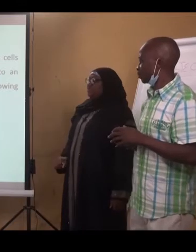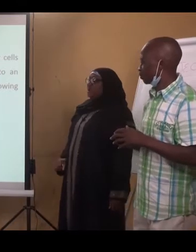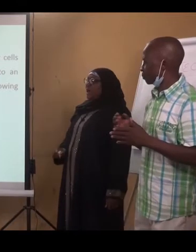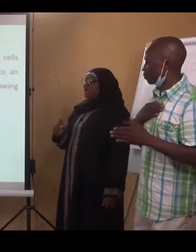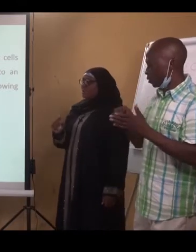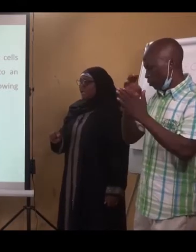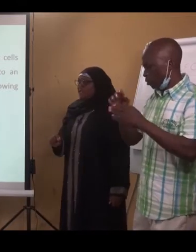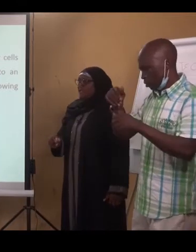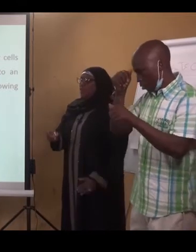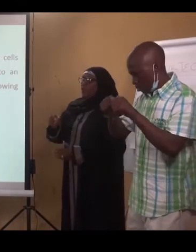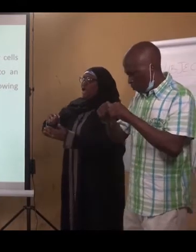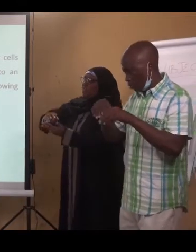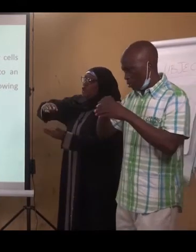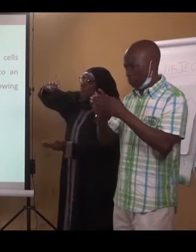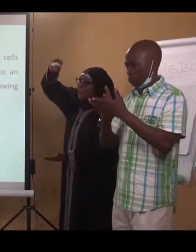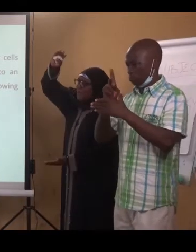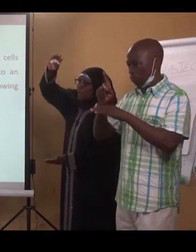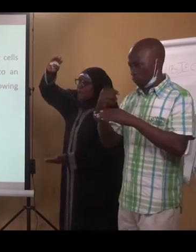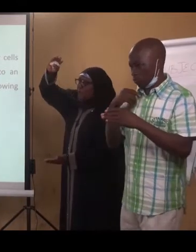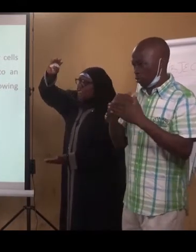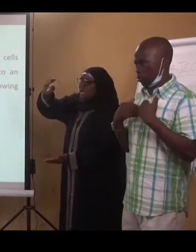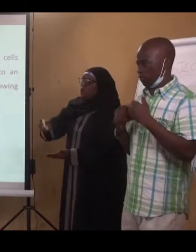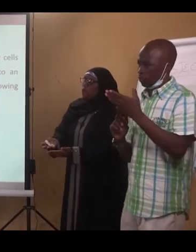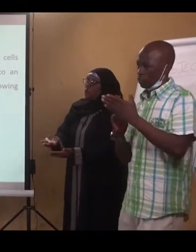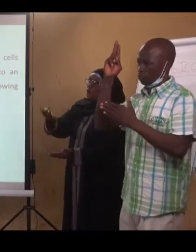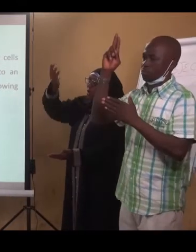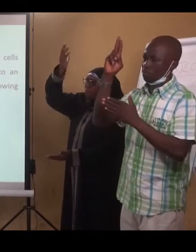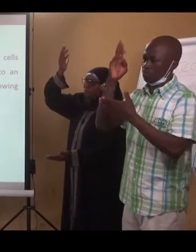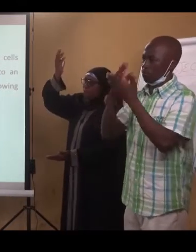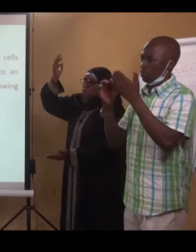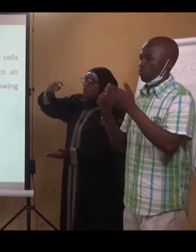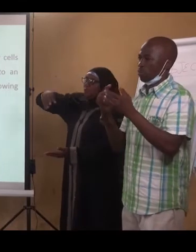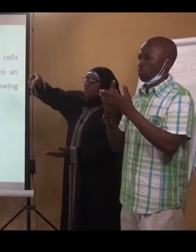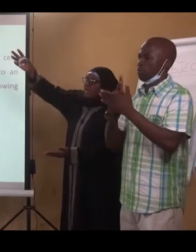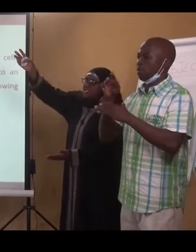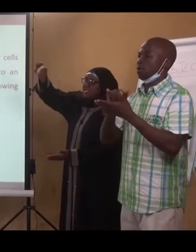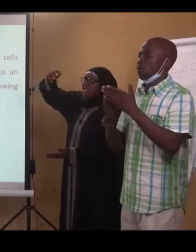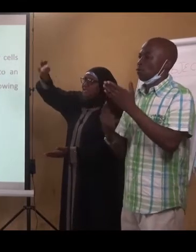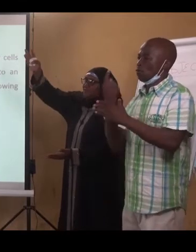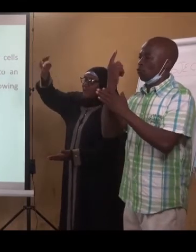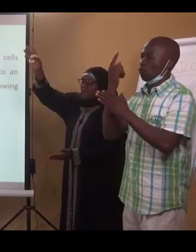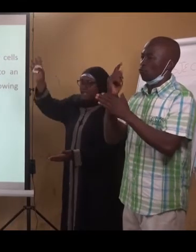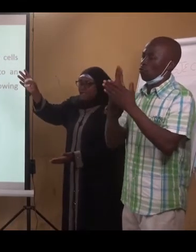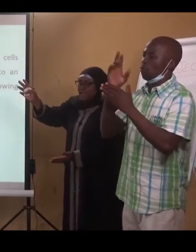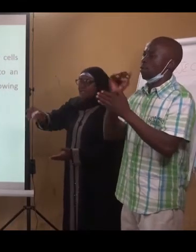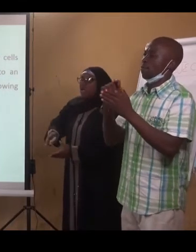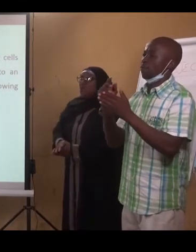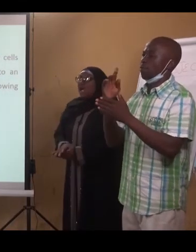remember in plants, we have the upper part of the plant that will grow up to form the branches, leaves, flowers, and the rest. We have